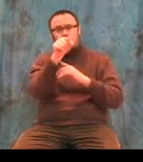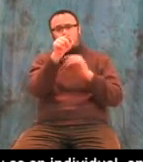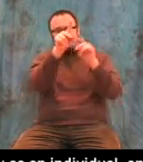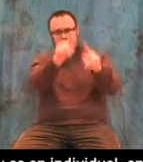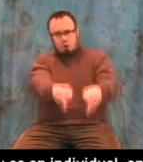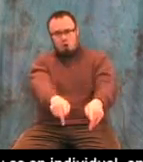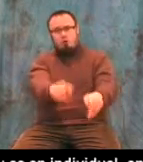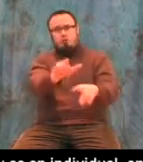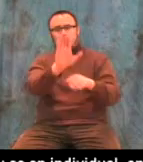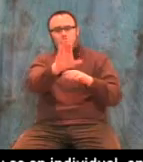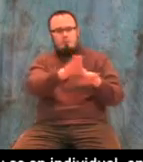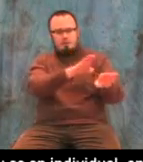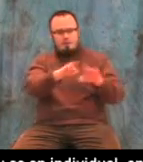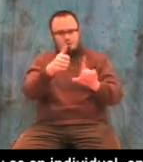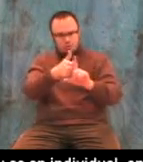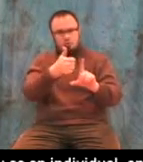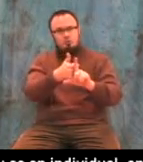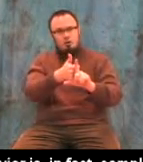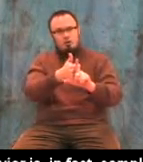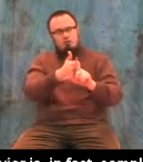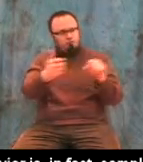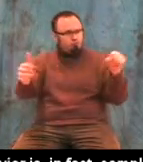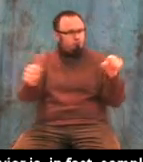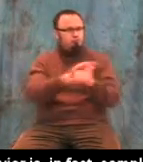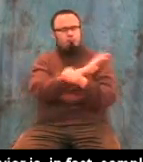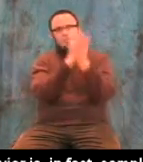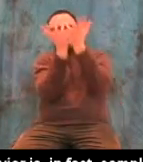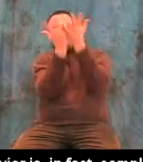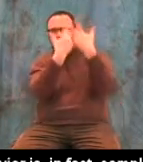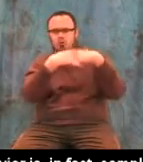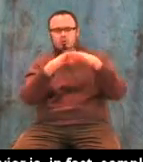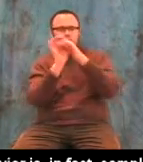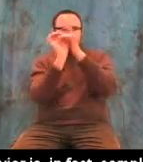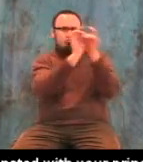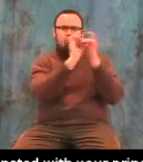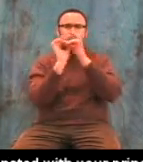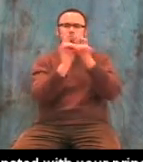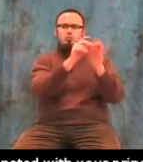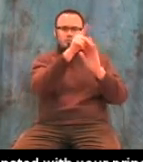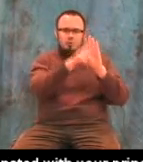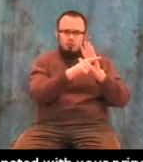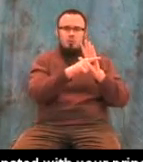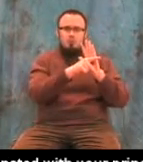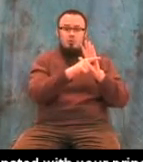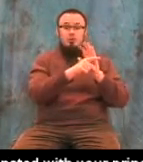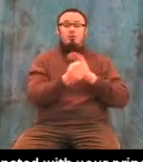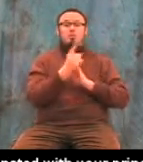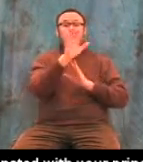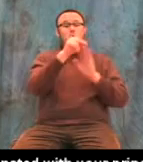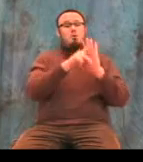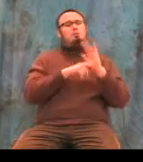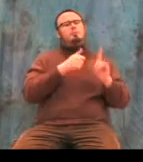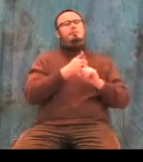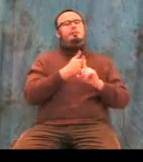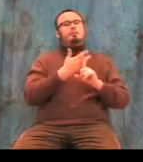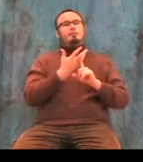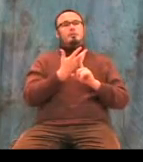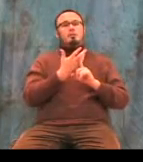individual, and your behavior is, in fact, completely coordinated with your principles. Your principle is,